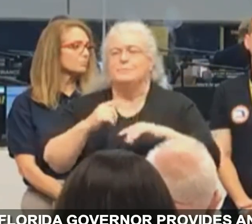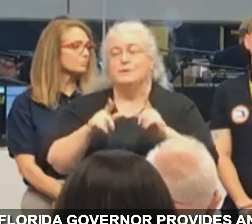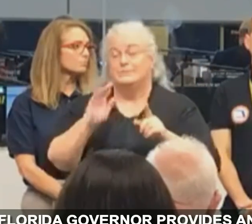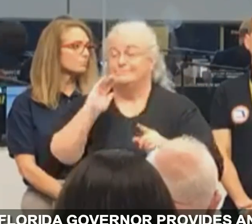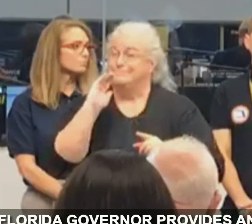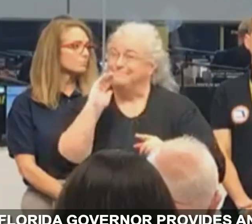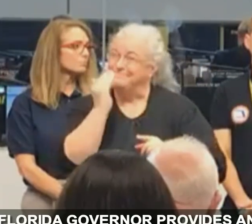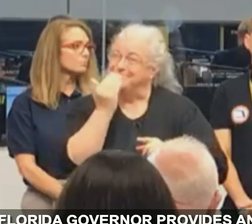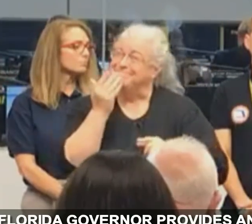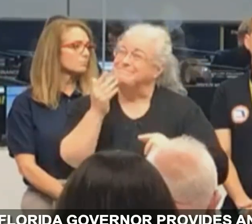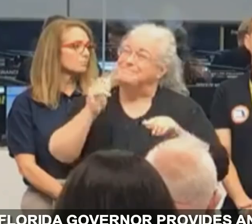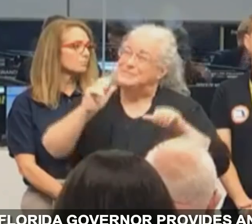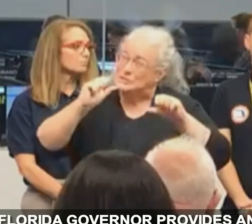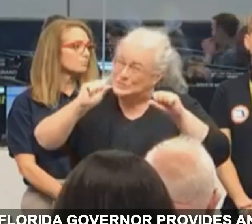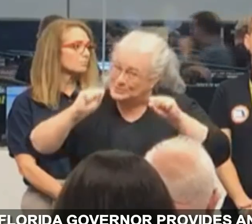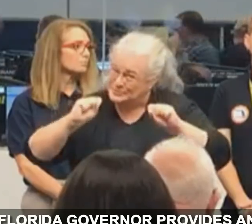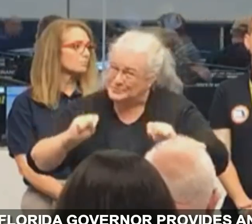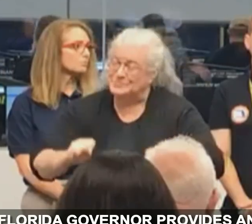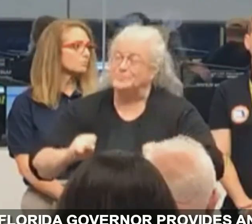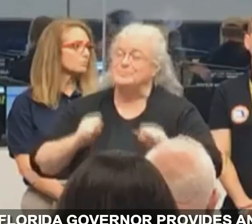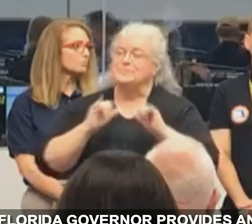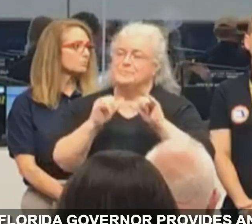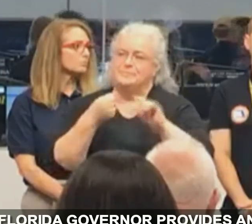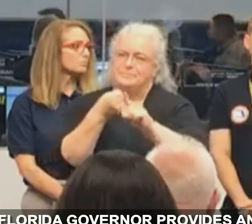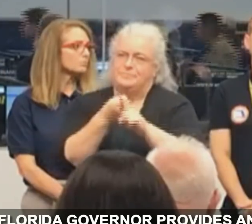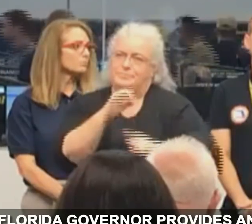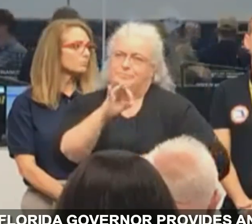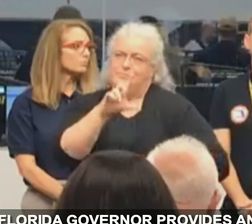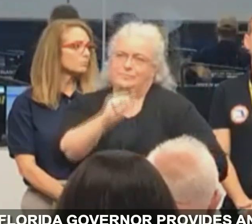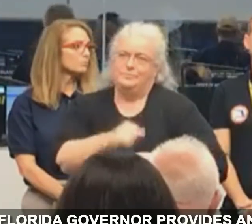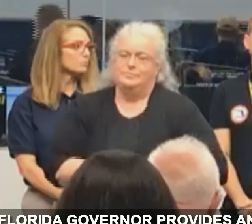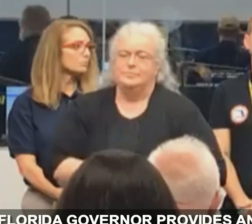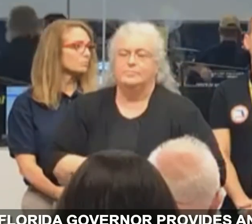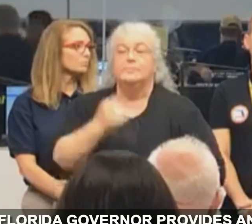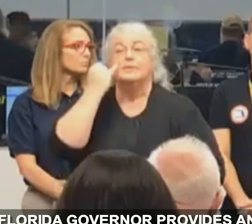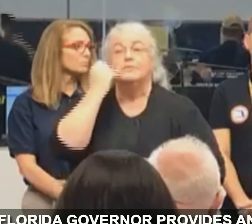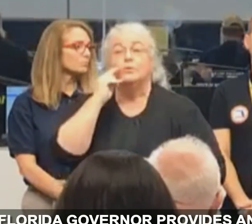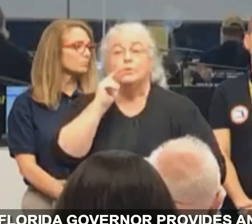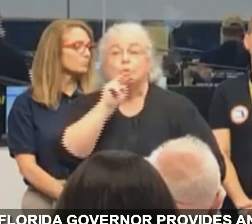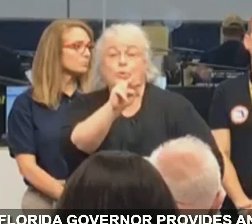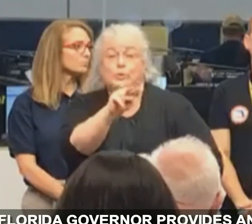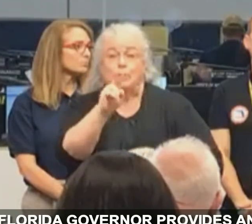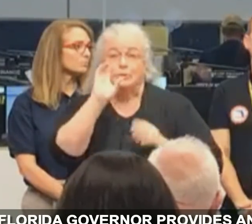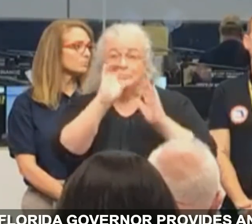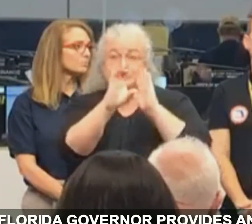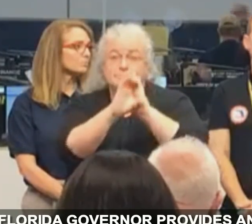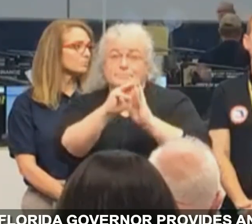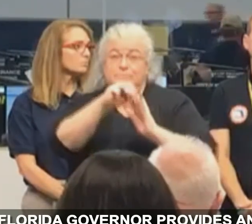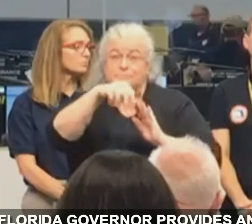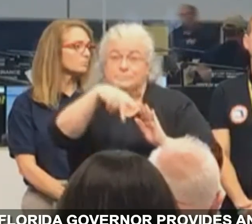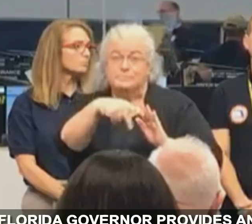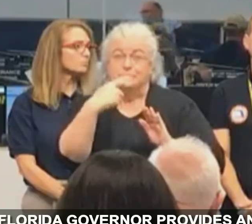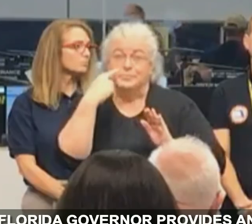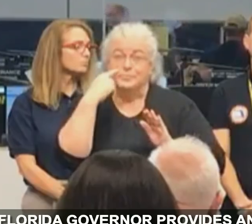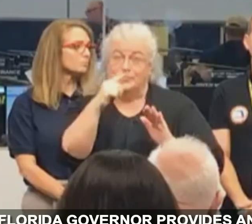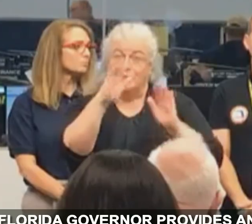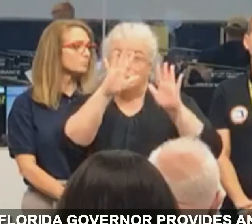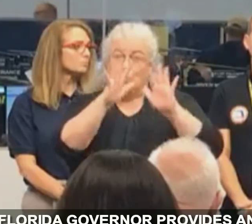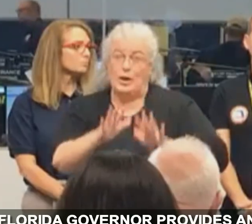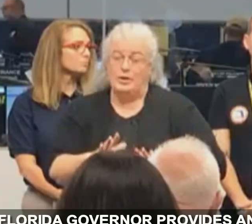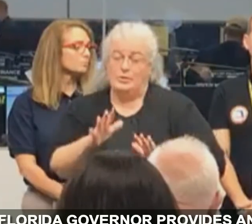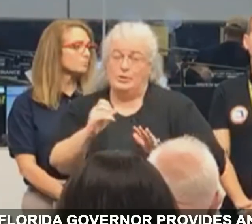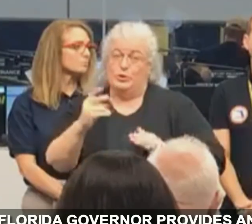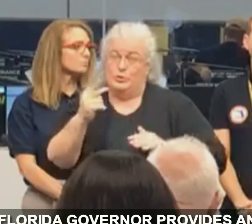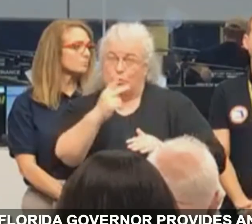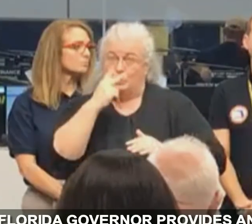chance of a strike on the state of Florida. If you look at that cone, anyone inside that cone needs to be